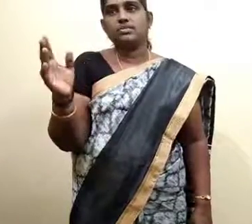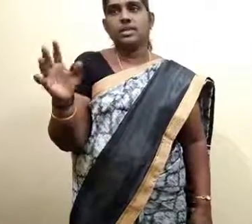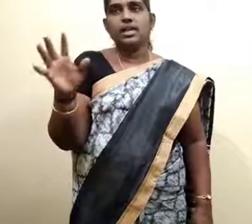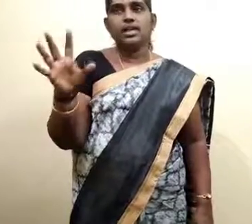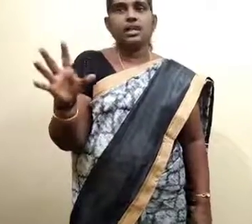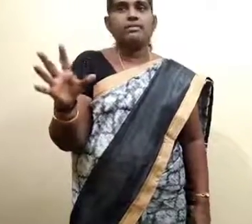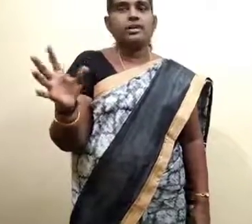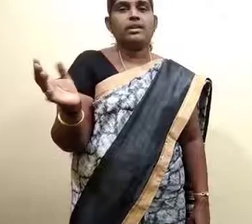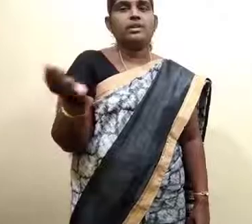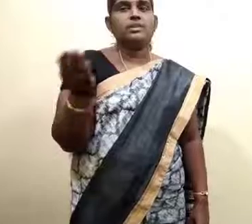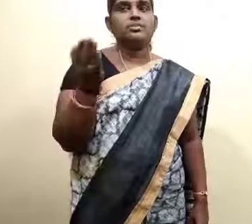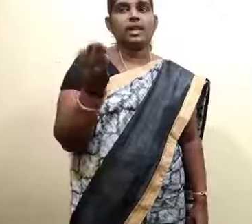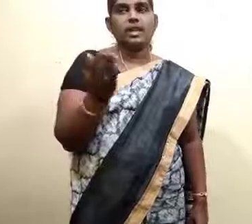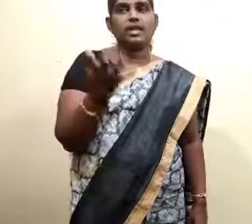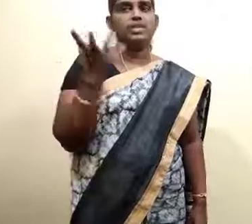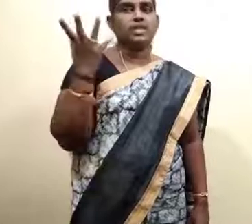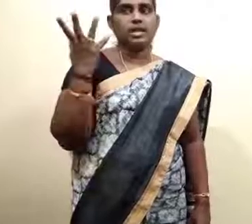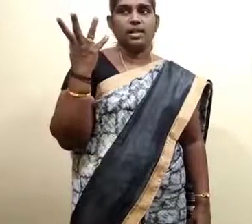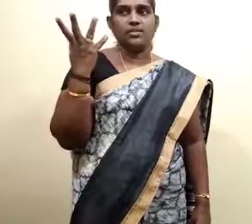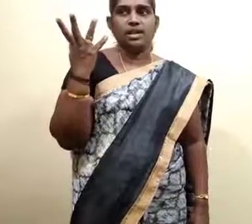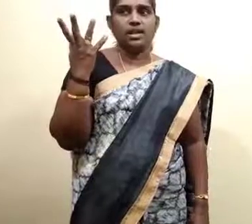Hargreaves invented spinning jenny.